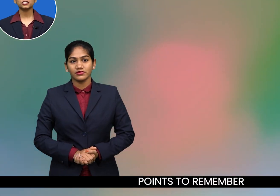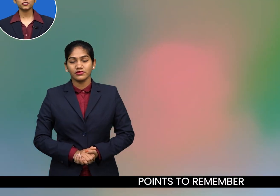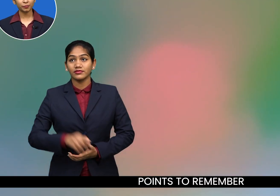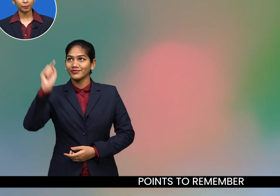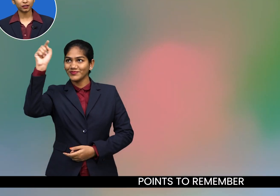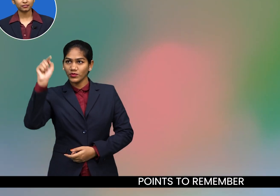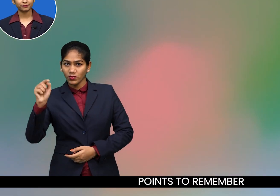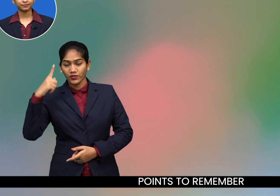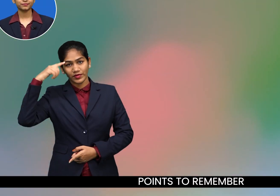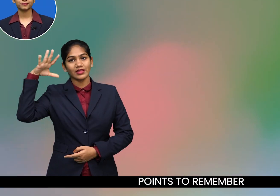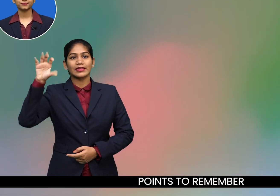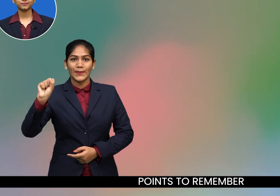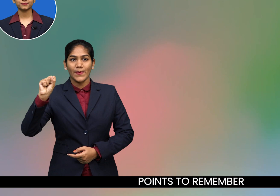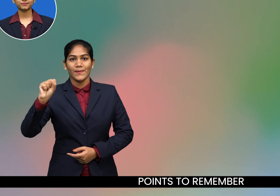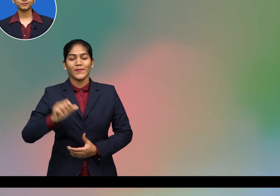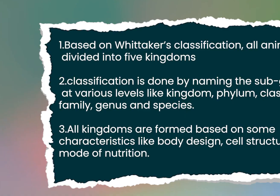Points to remember.